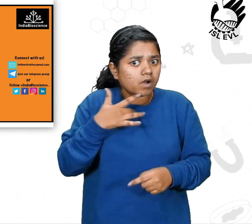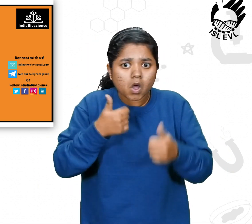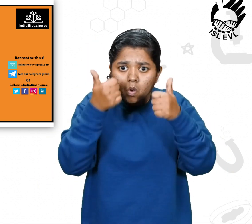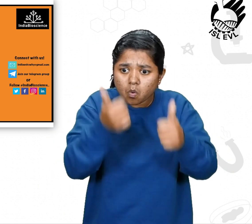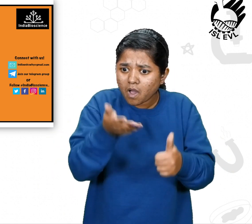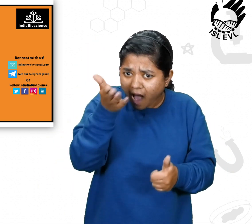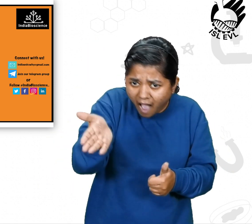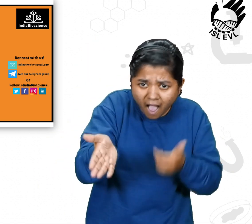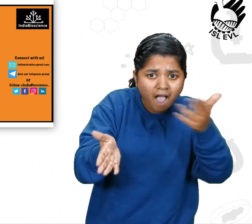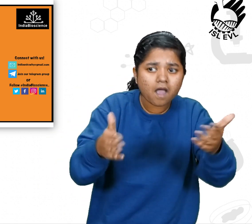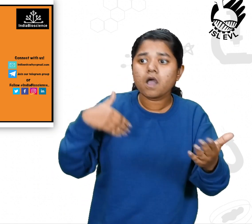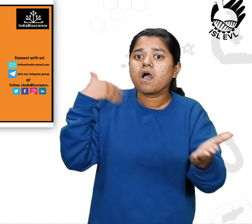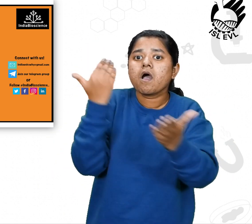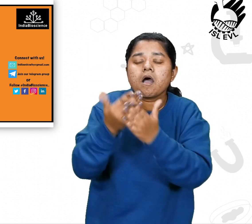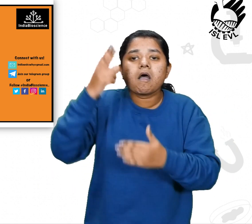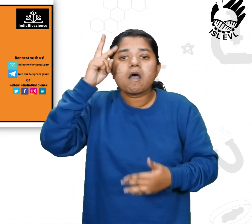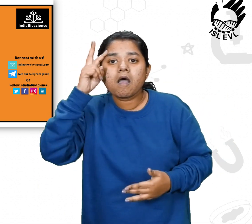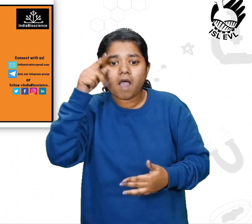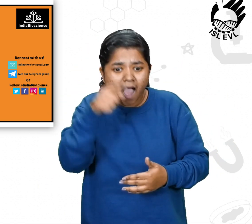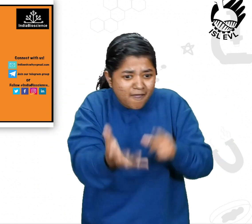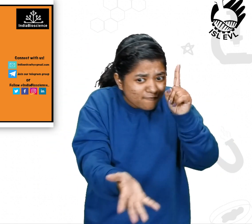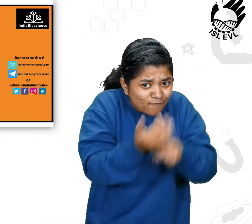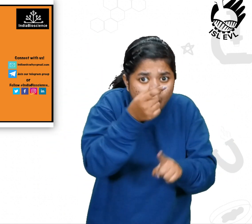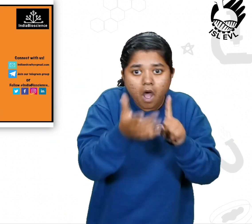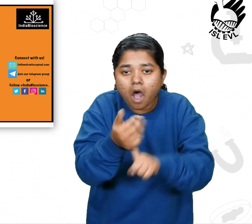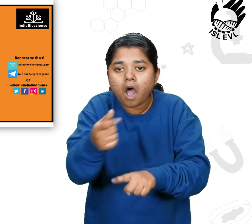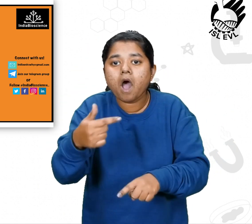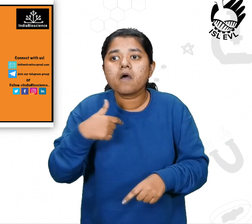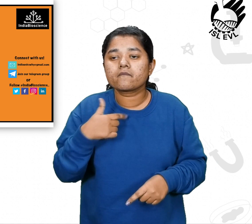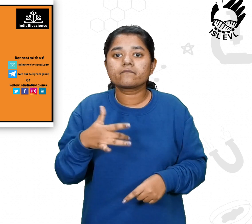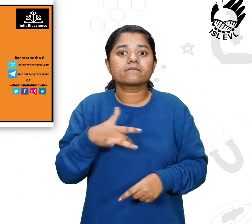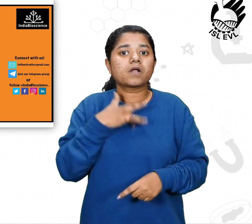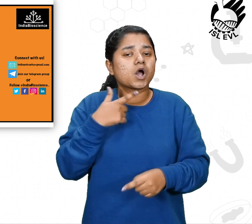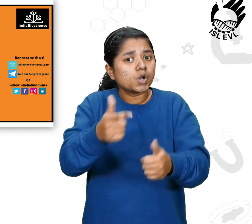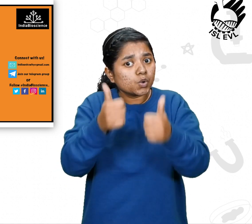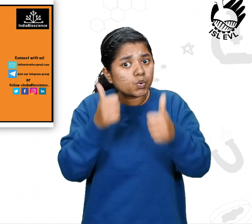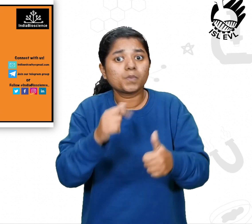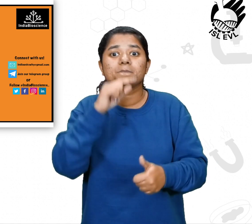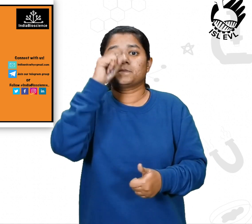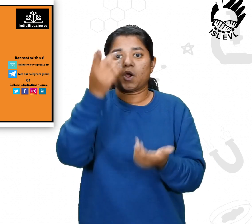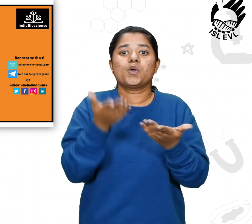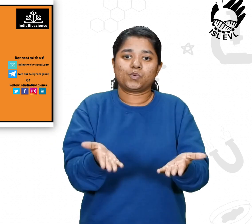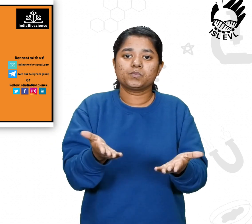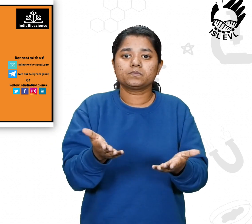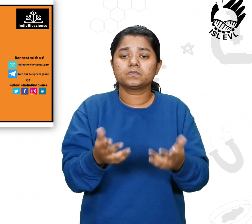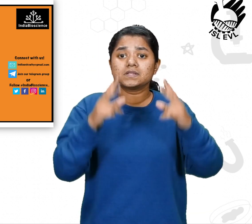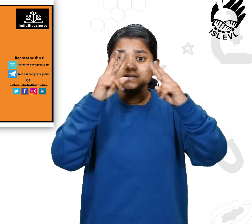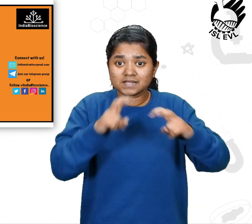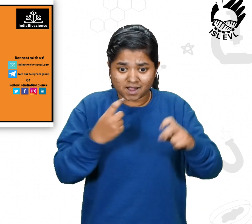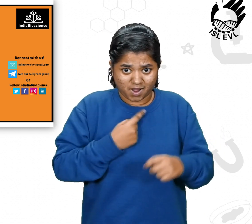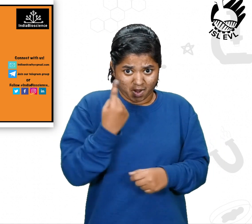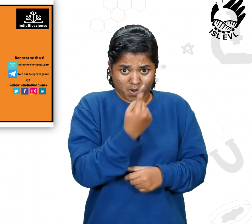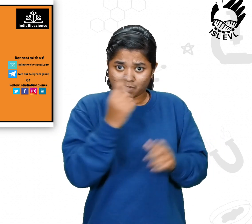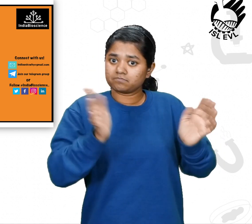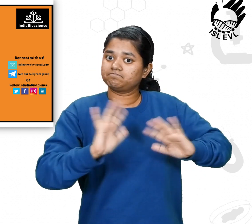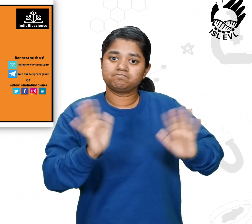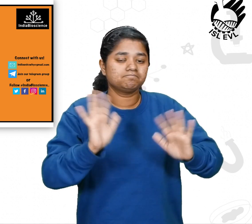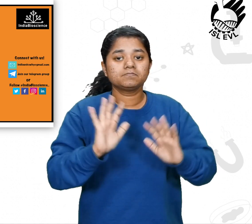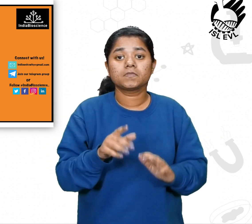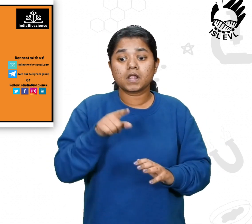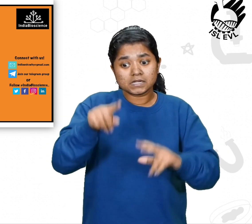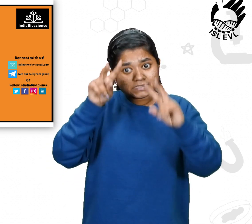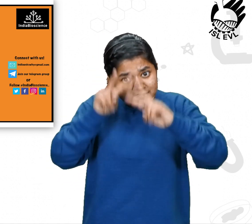not just doing research, not nothing else. It's not really that. It's the combination of research as well as the fact